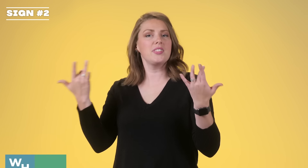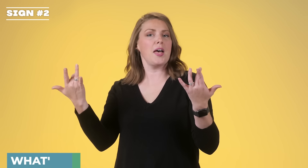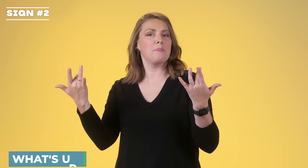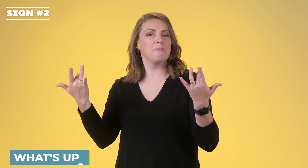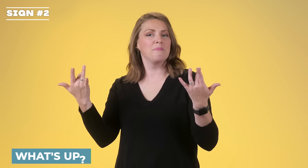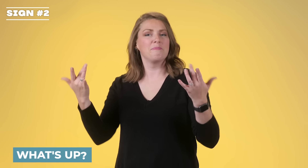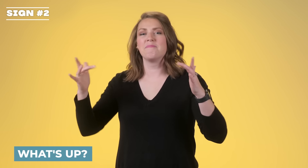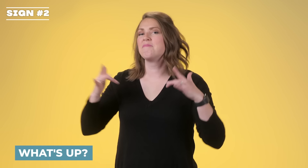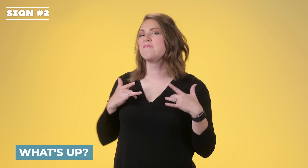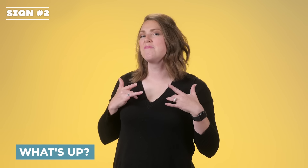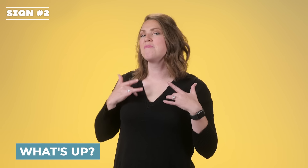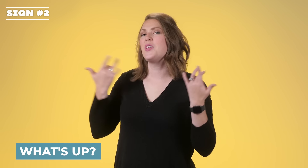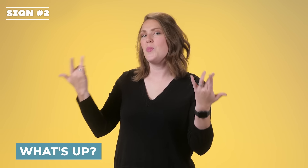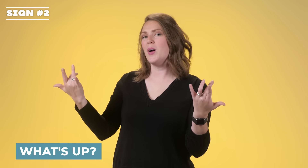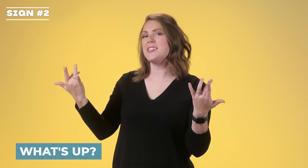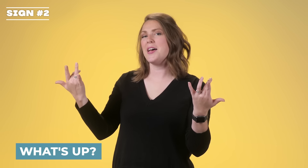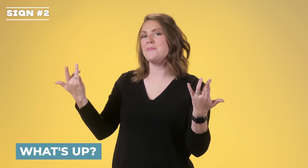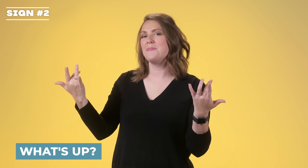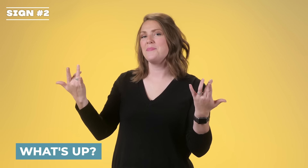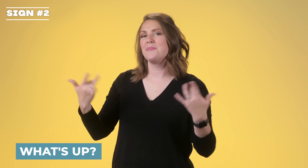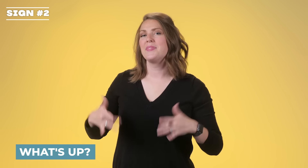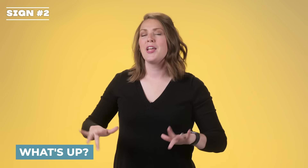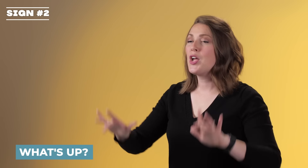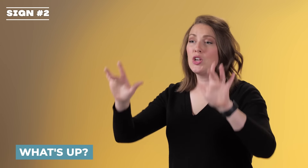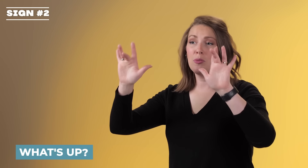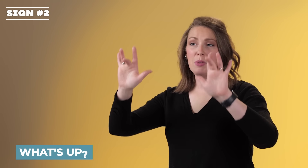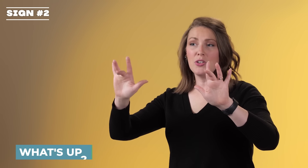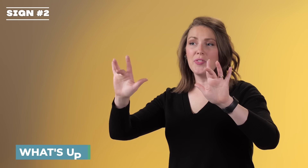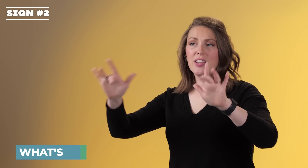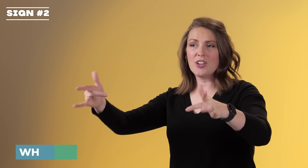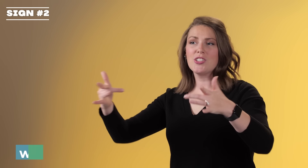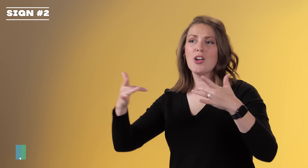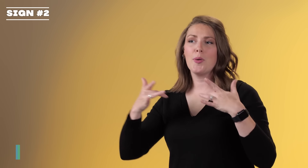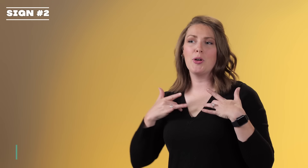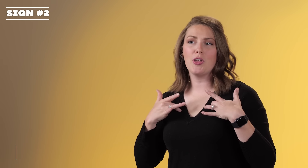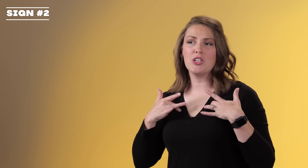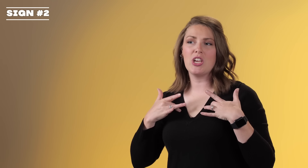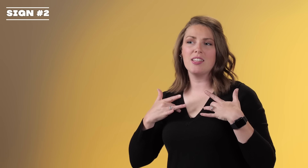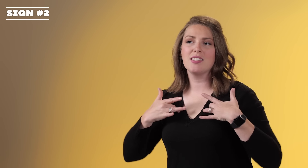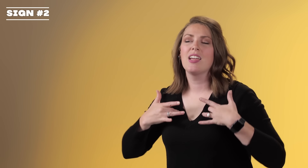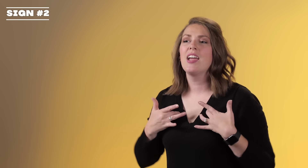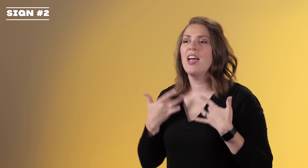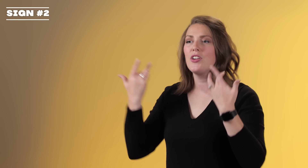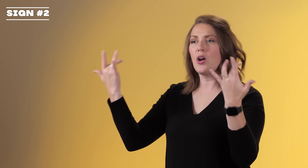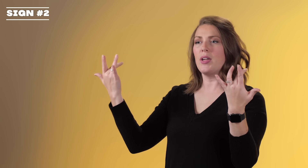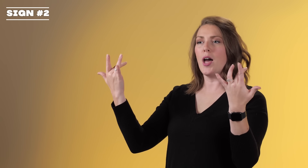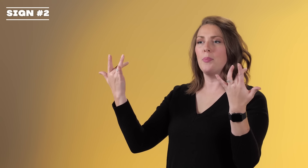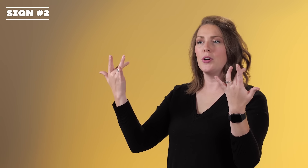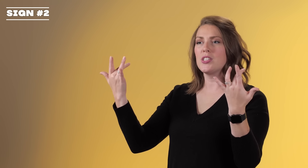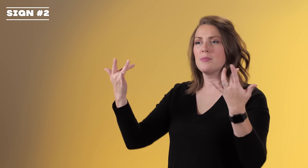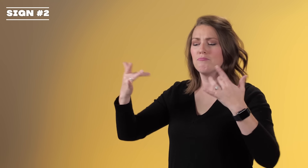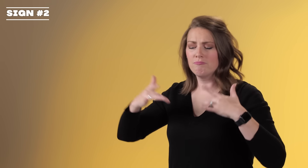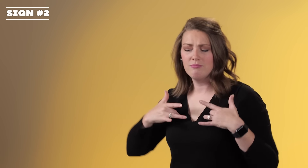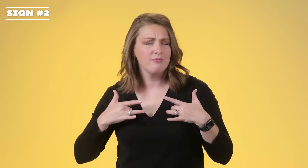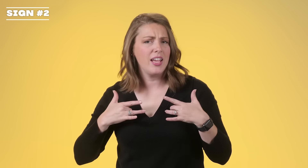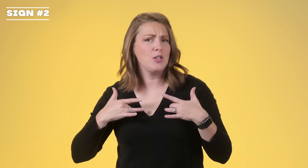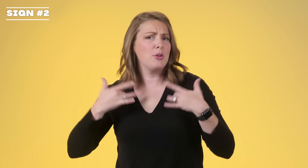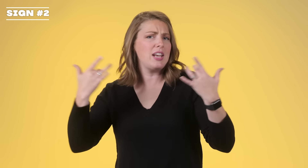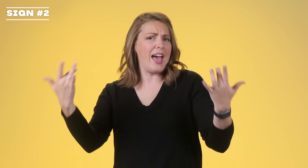up? What's up? Your middle fingers are put on the chest and they're going upwards. And you put an